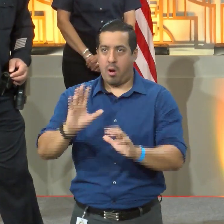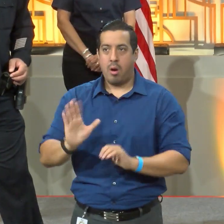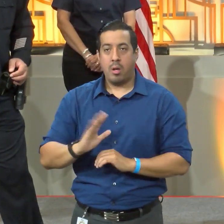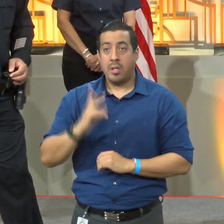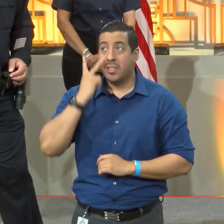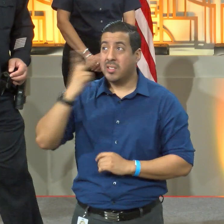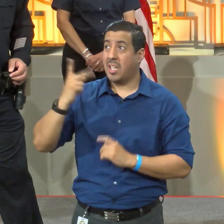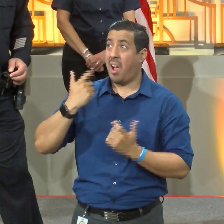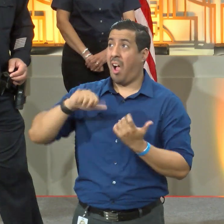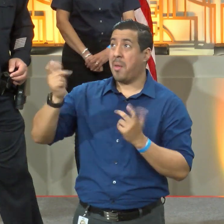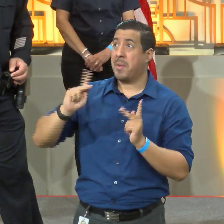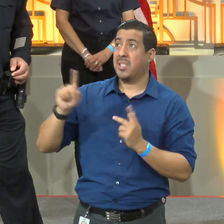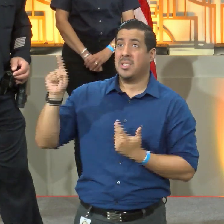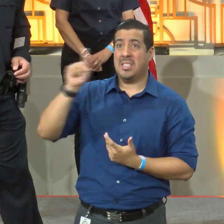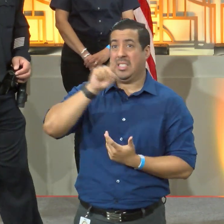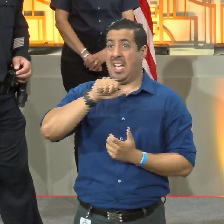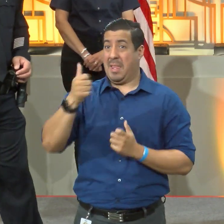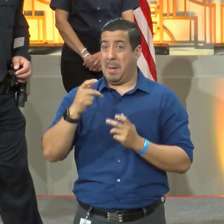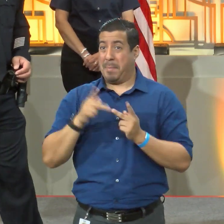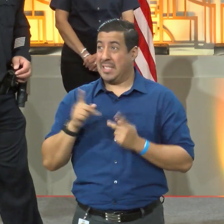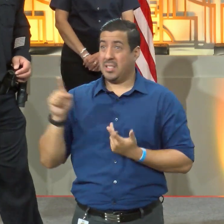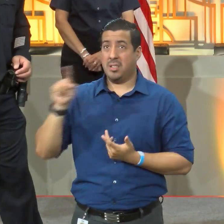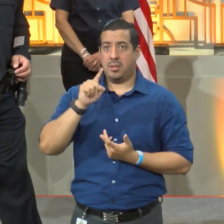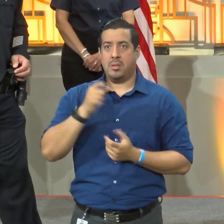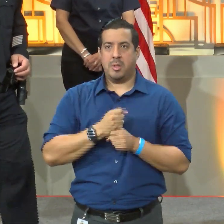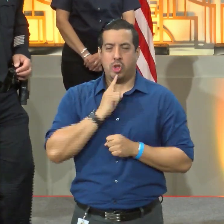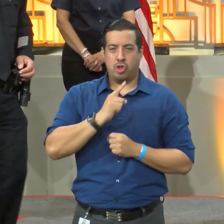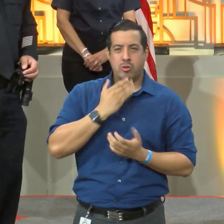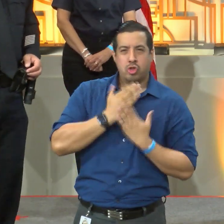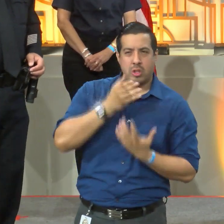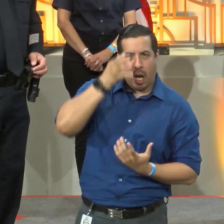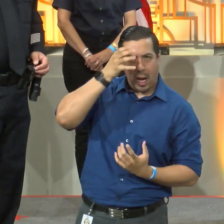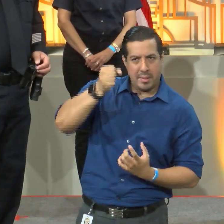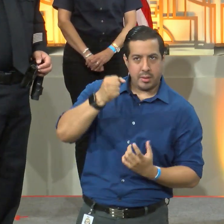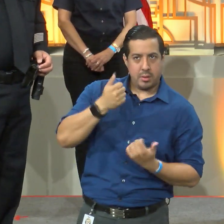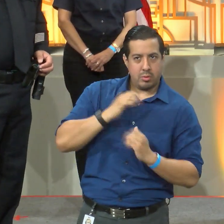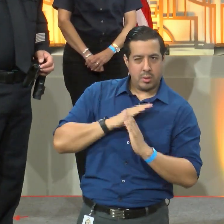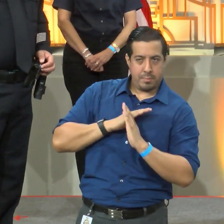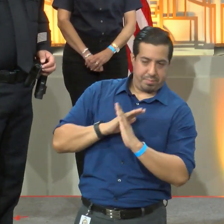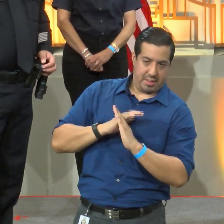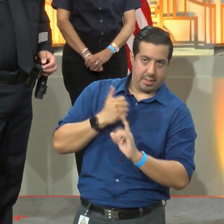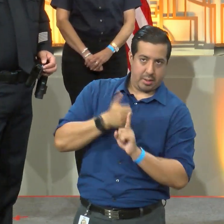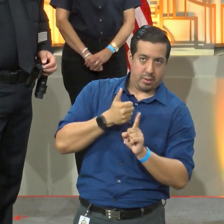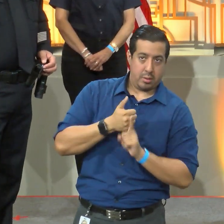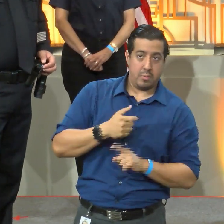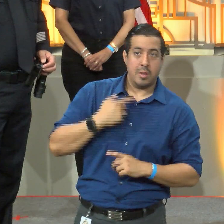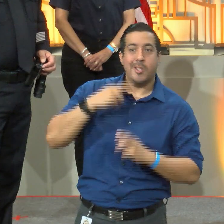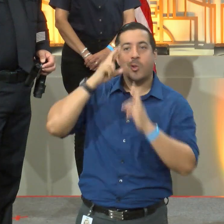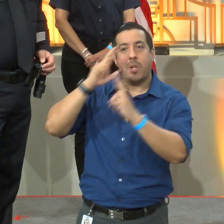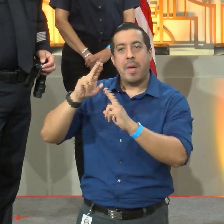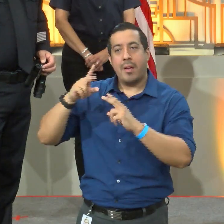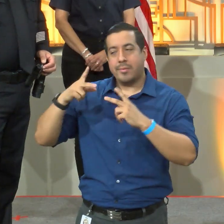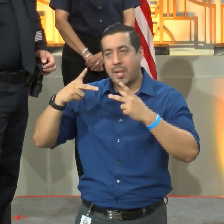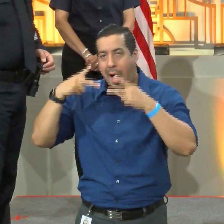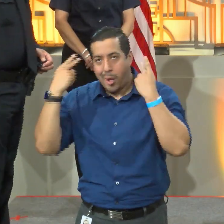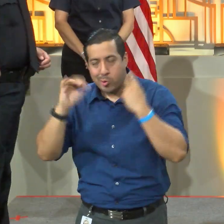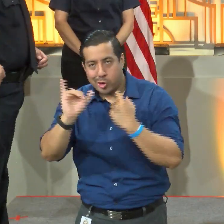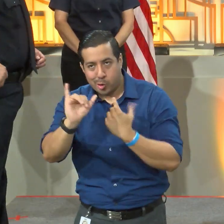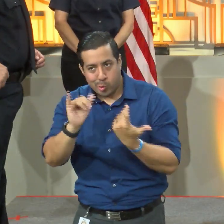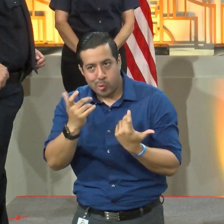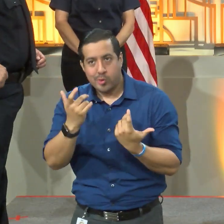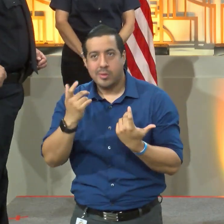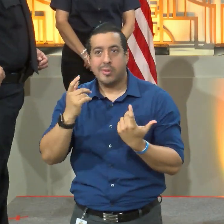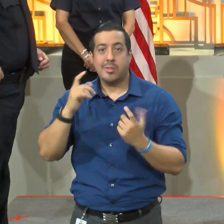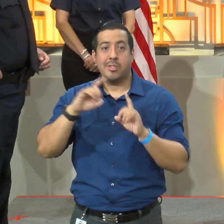other places, then let's just exercise some common sense. With respect to Halloween that's coming up, the health department